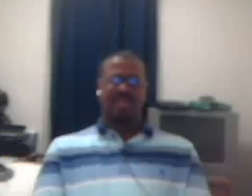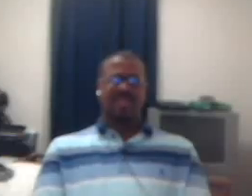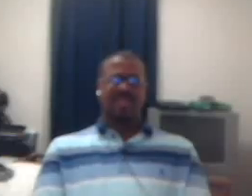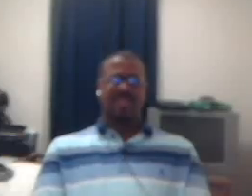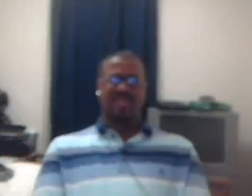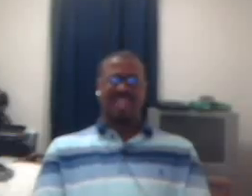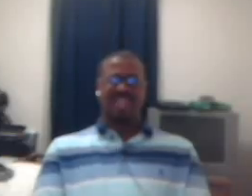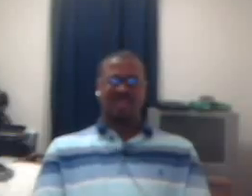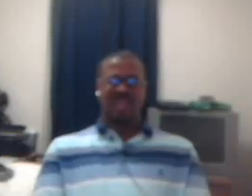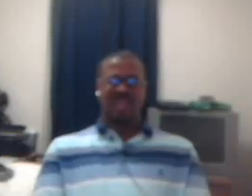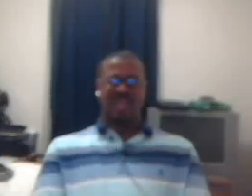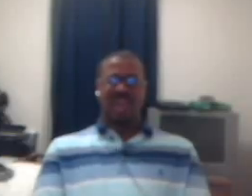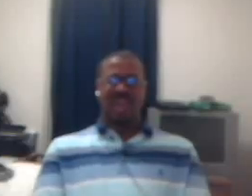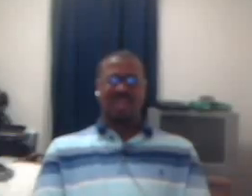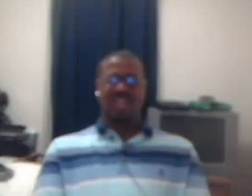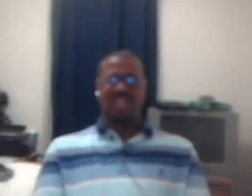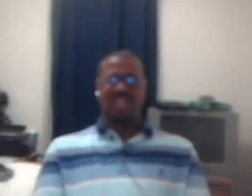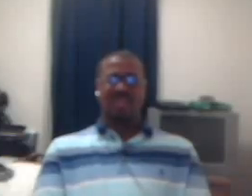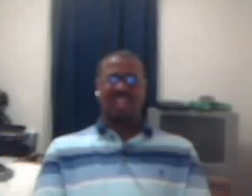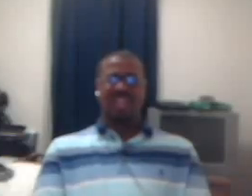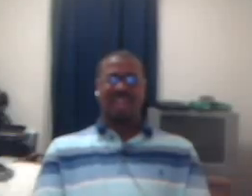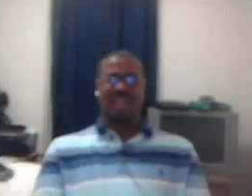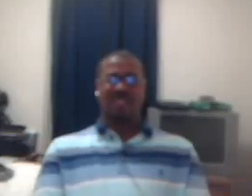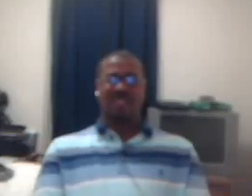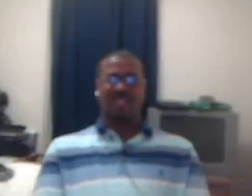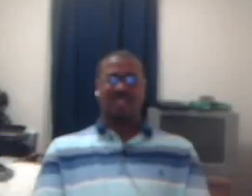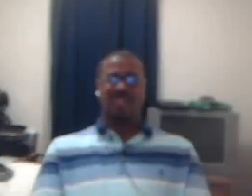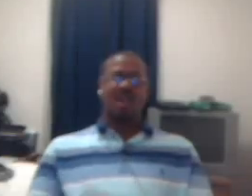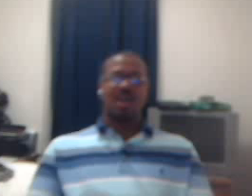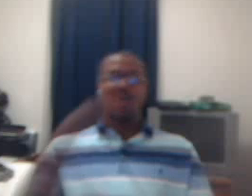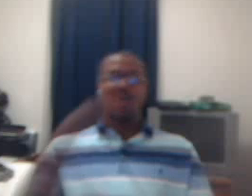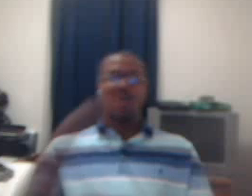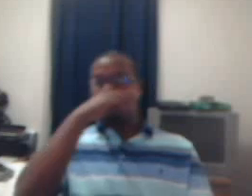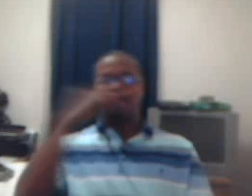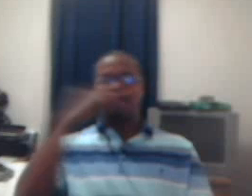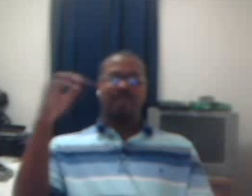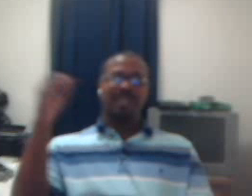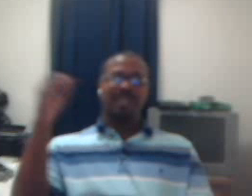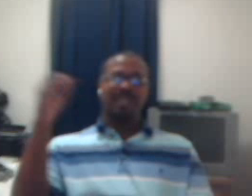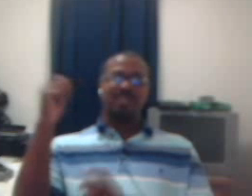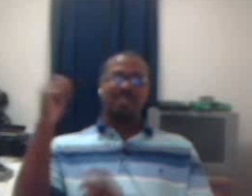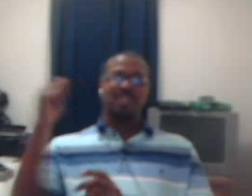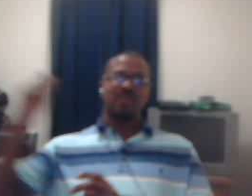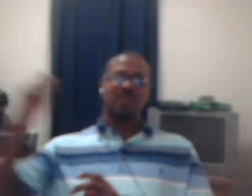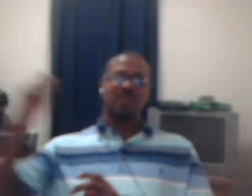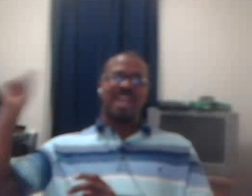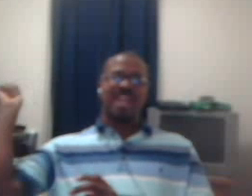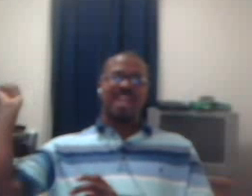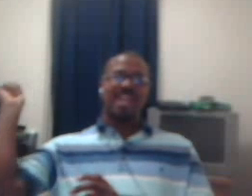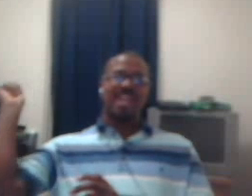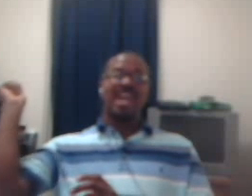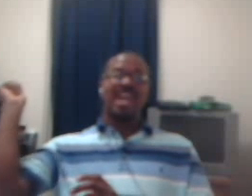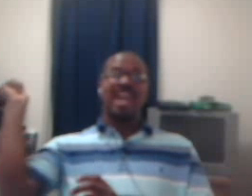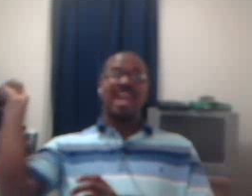But as far as I know, I watched a lot of videos. A white girl picked up a shovel and